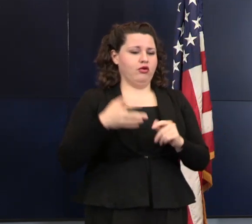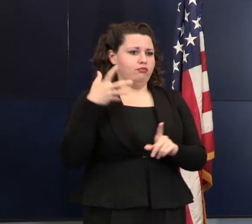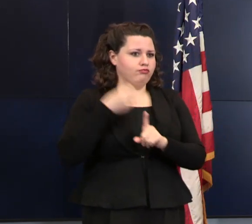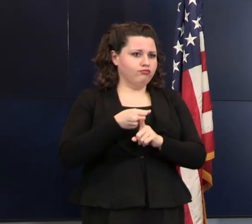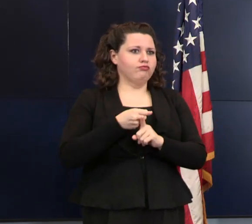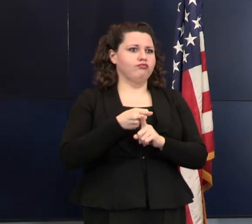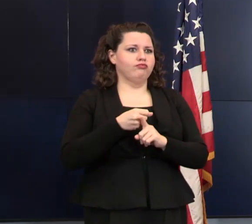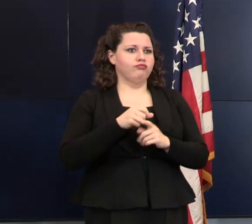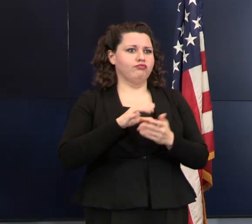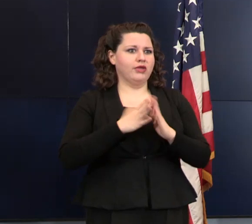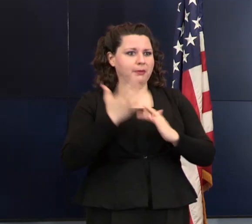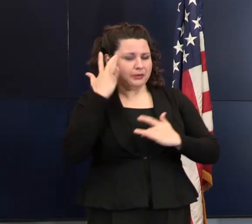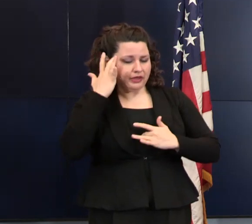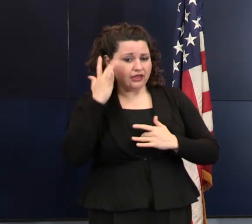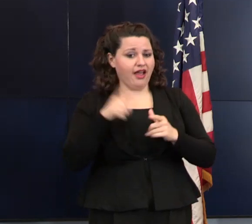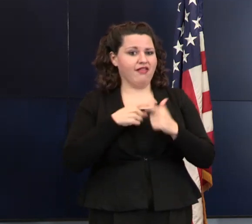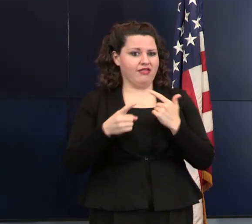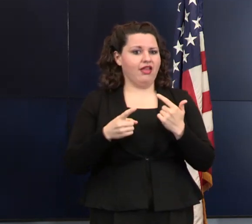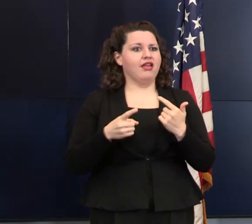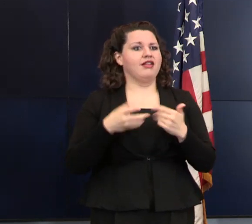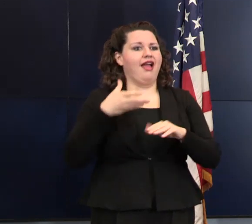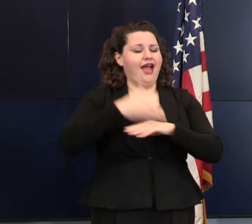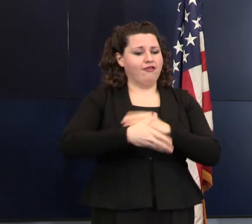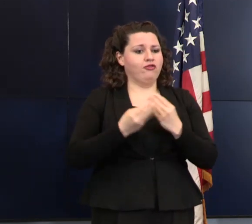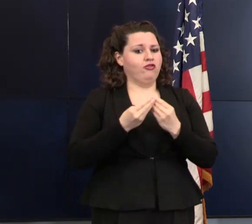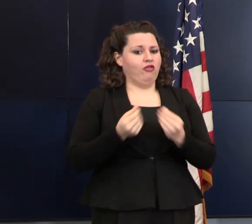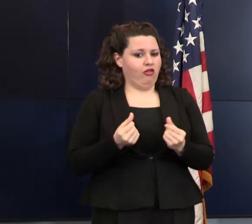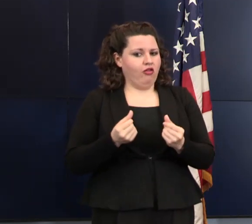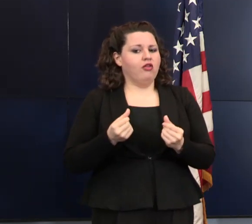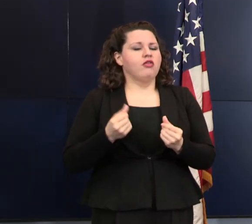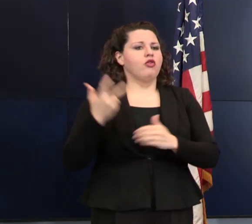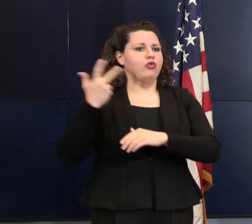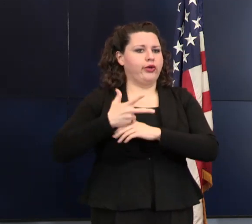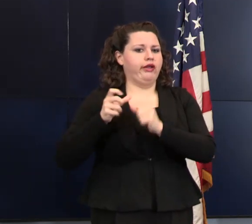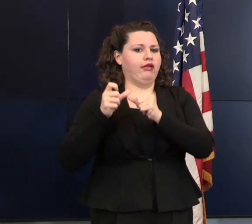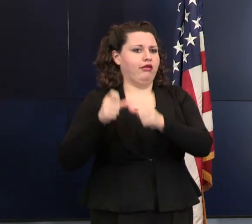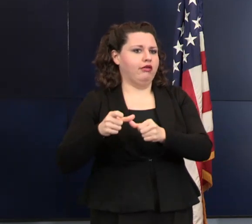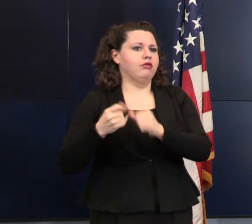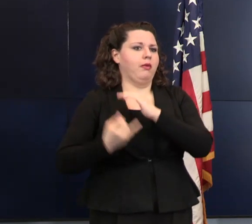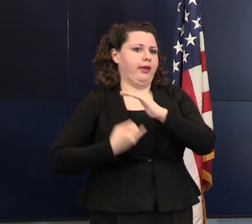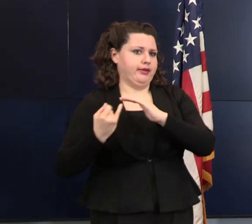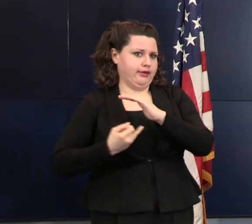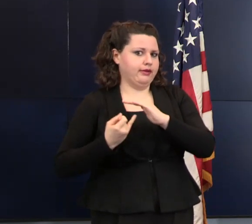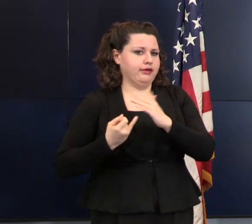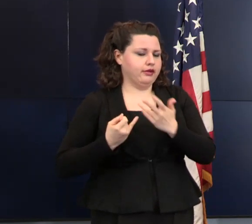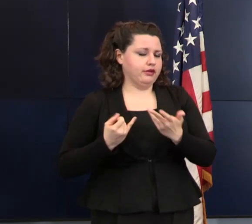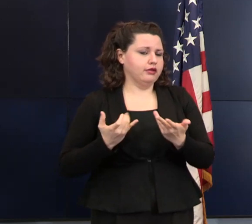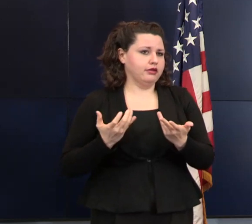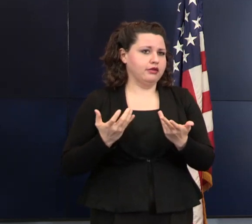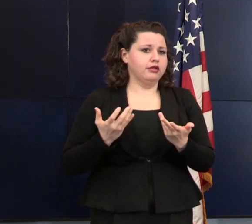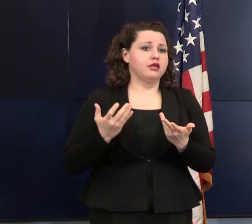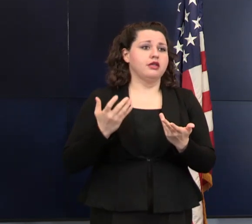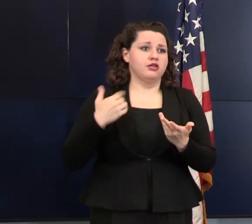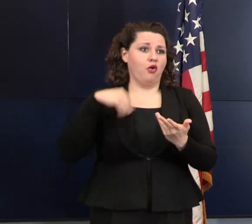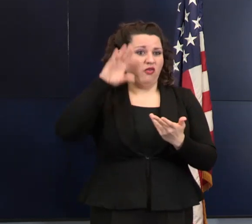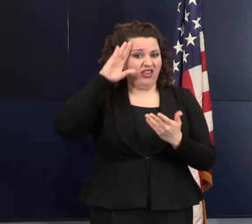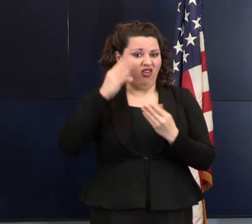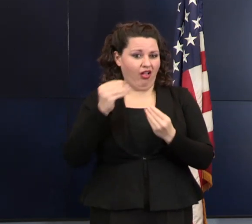onset, and then for at least another 3 days after the resolution of their fever or their other